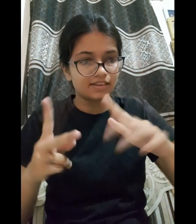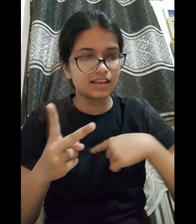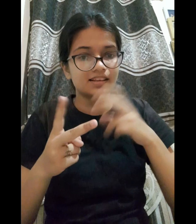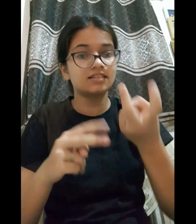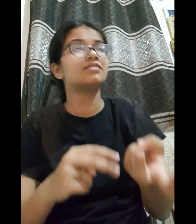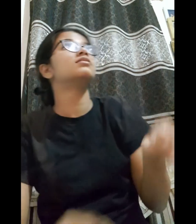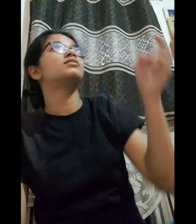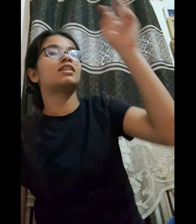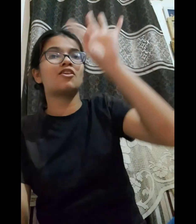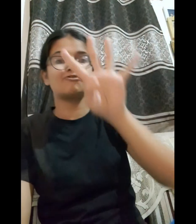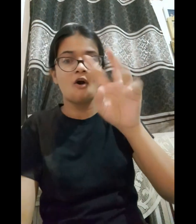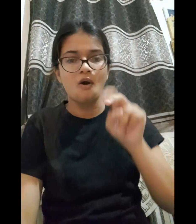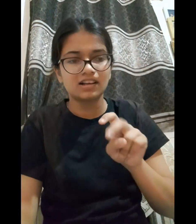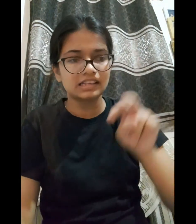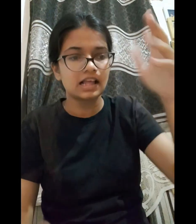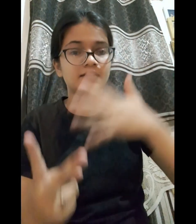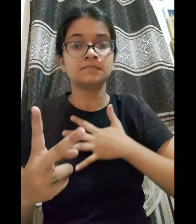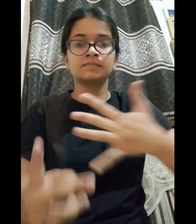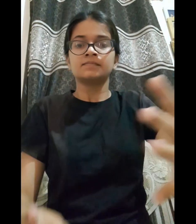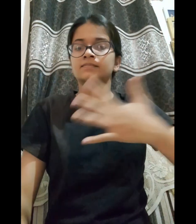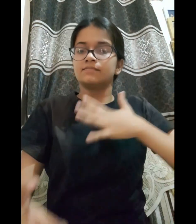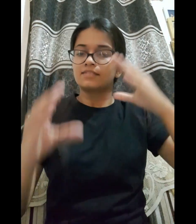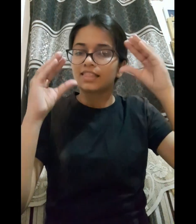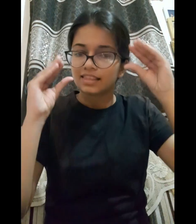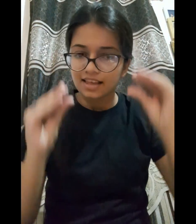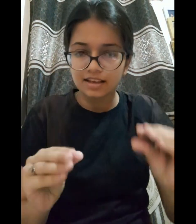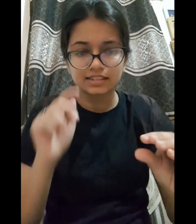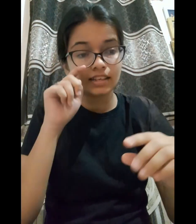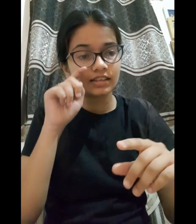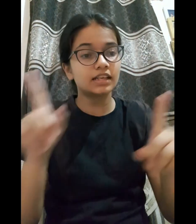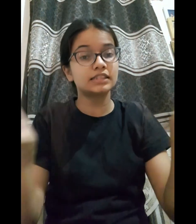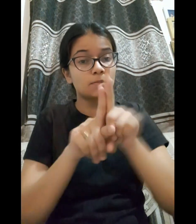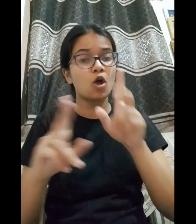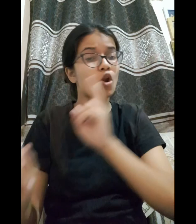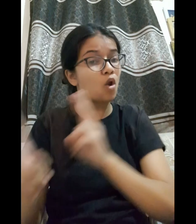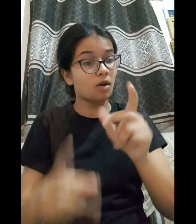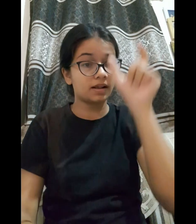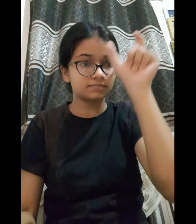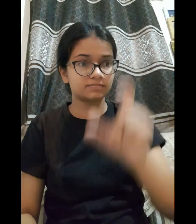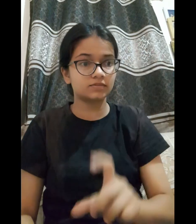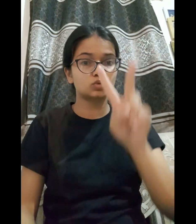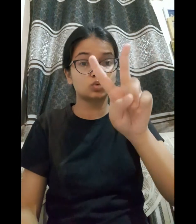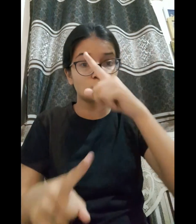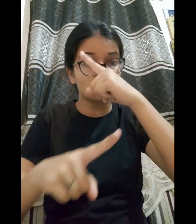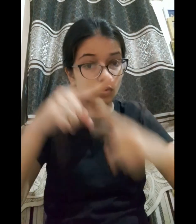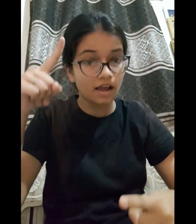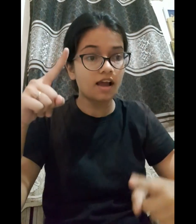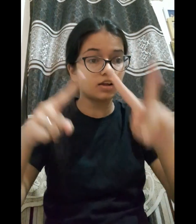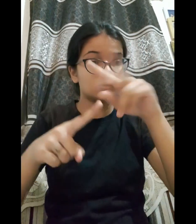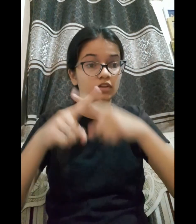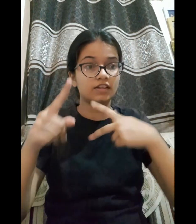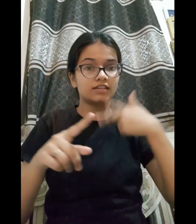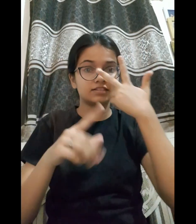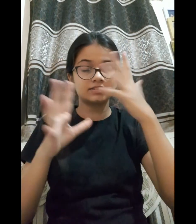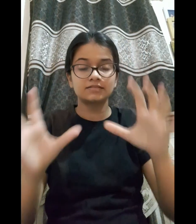climbing 4 flights of stairs. They'll have breathlessness. Normal human being has 2/3 of the lungs as